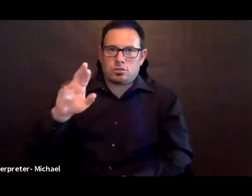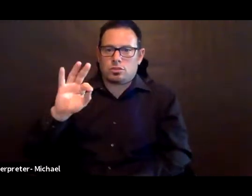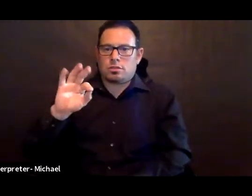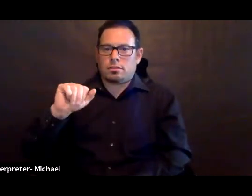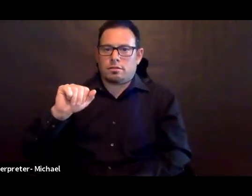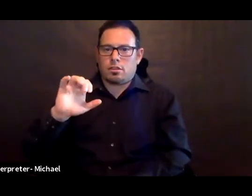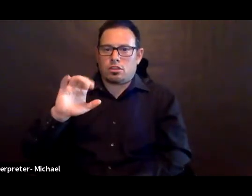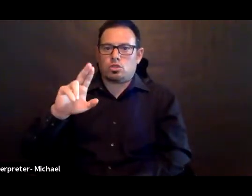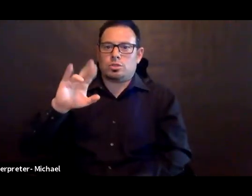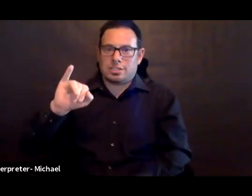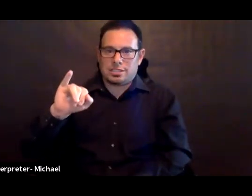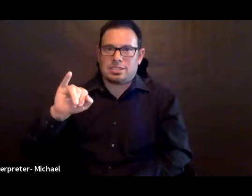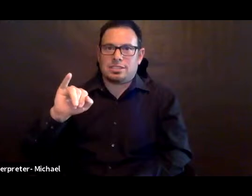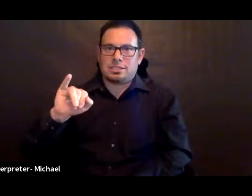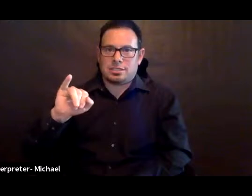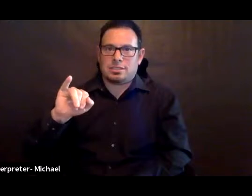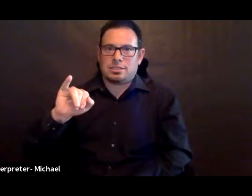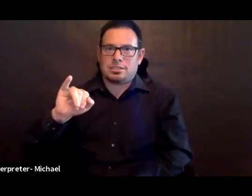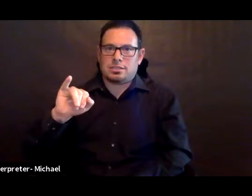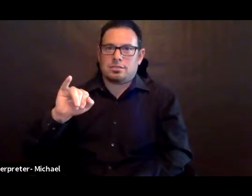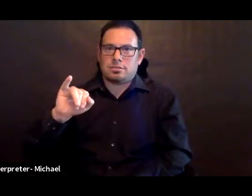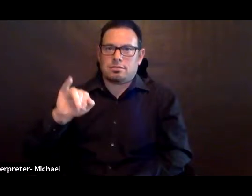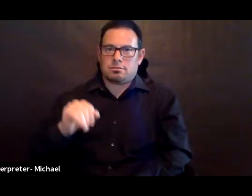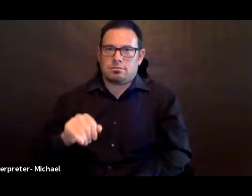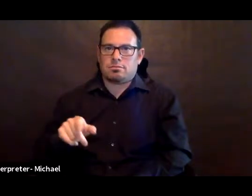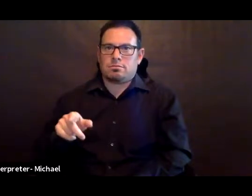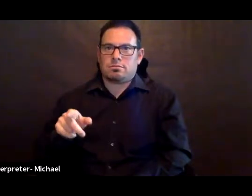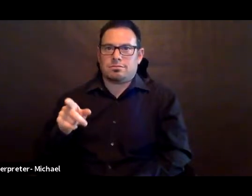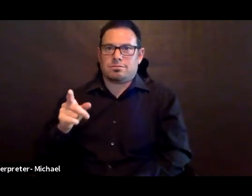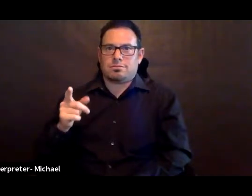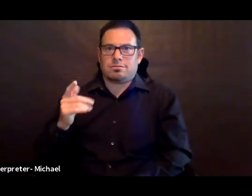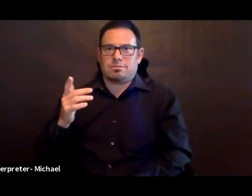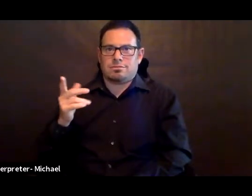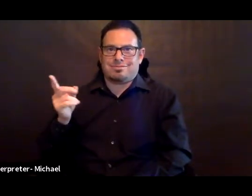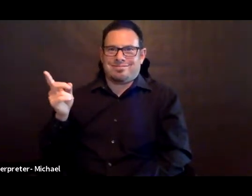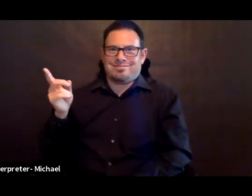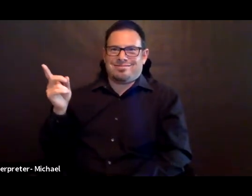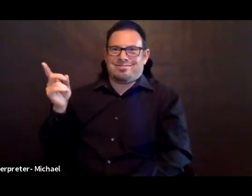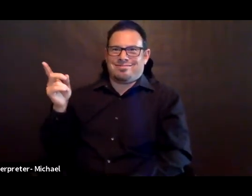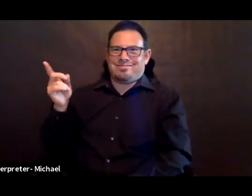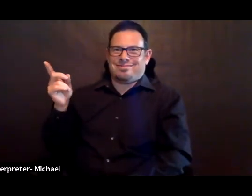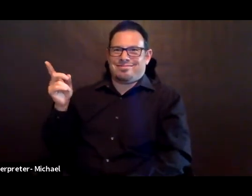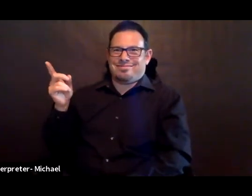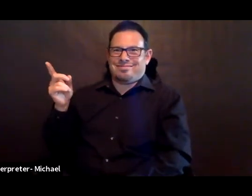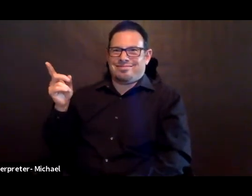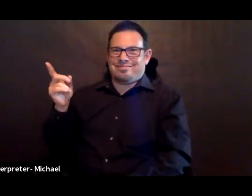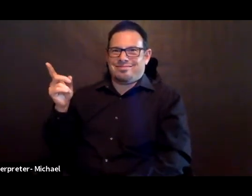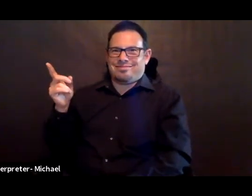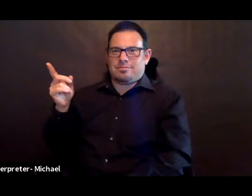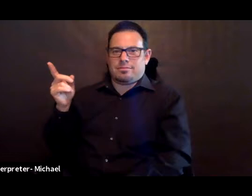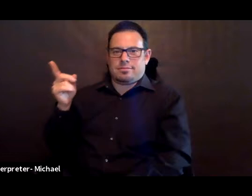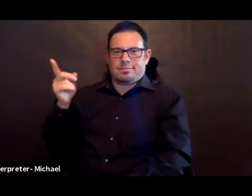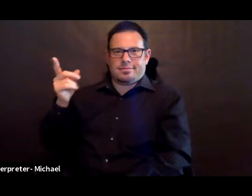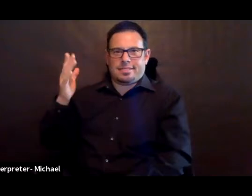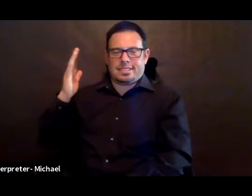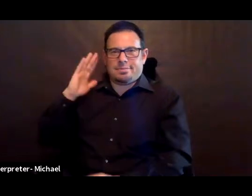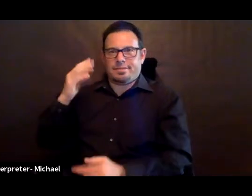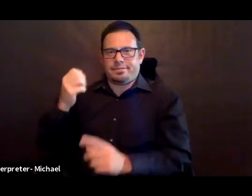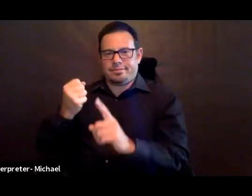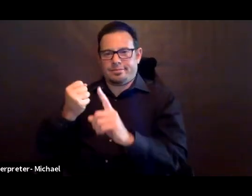we're going in the wrong direction right now as a country, and it doesn't need to happen. But he refers to it as an